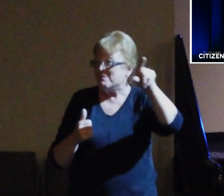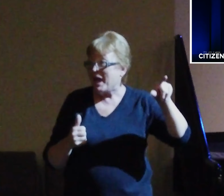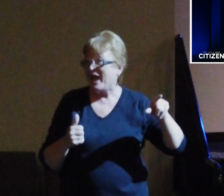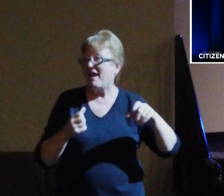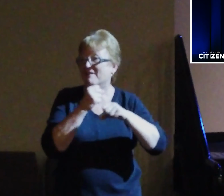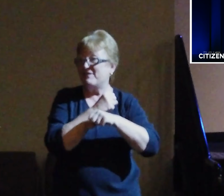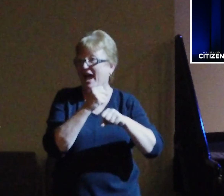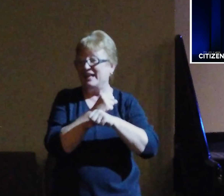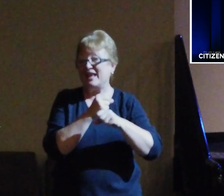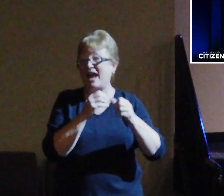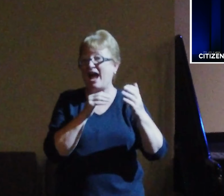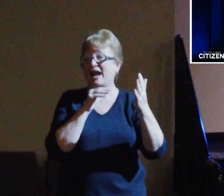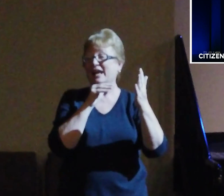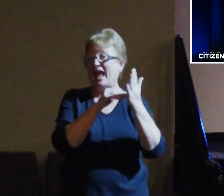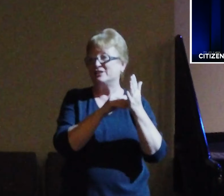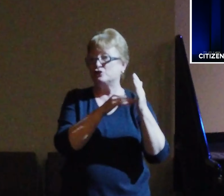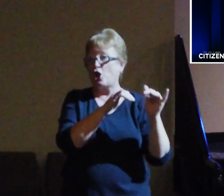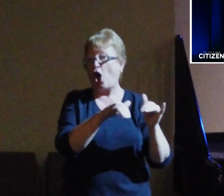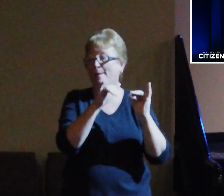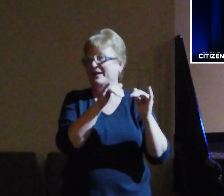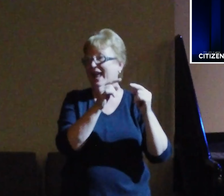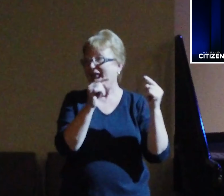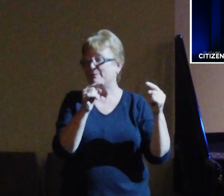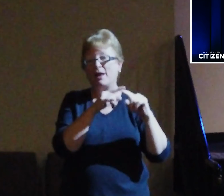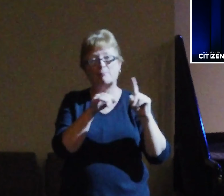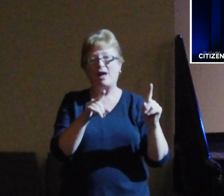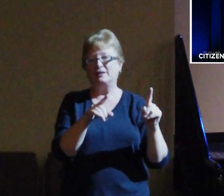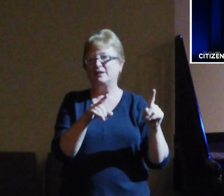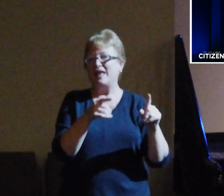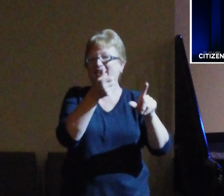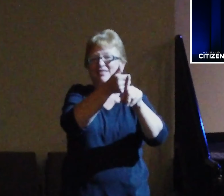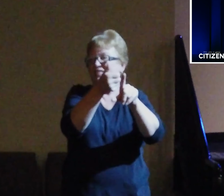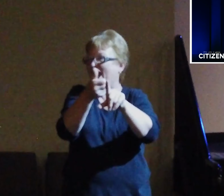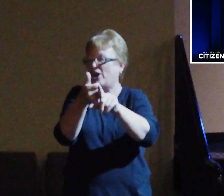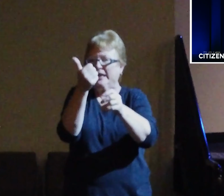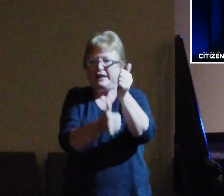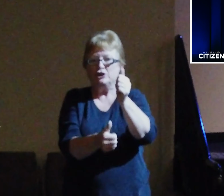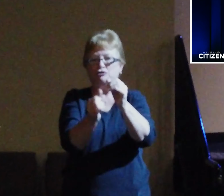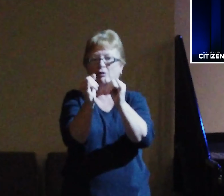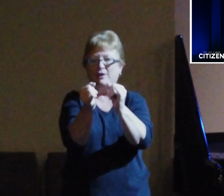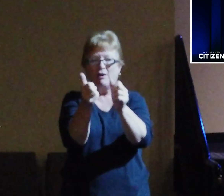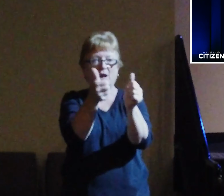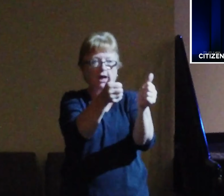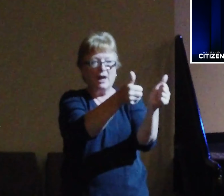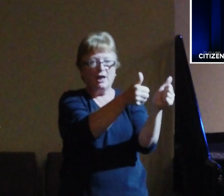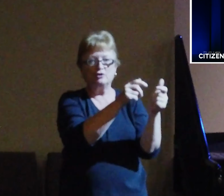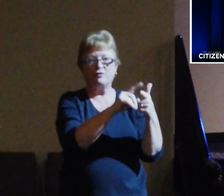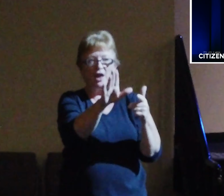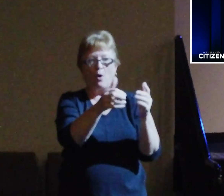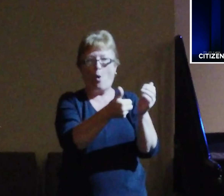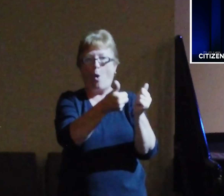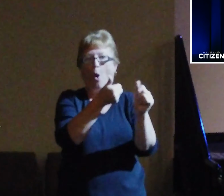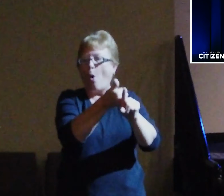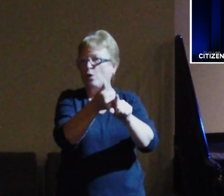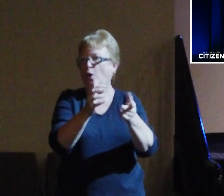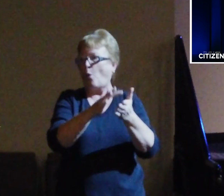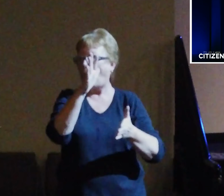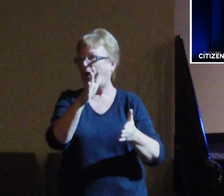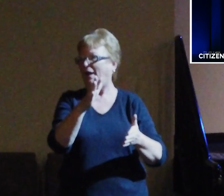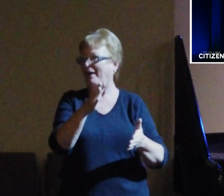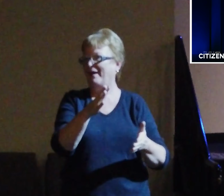common enemy at times, but self-interest and glory are what they're really after. That's what rules their